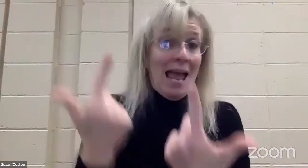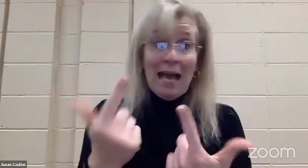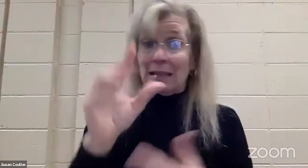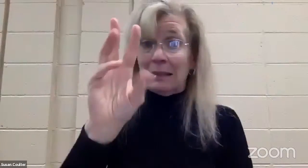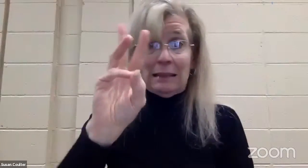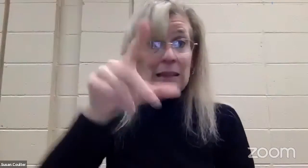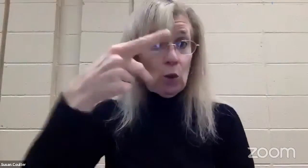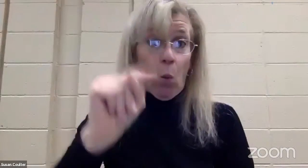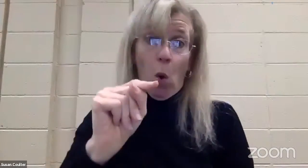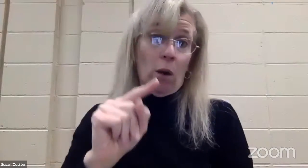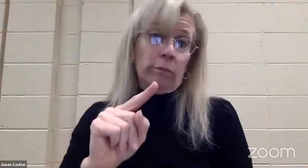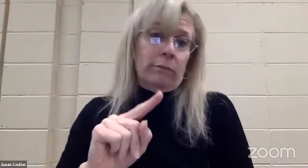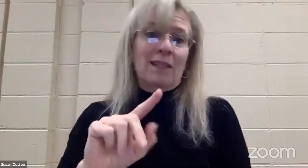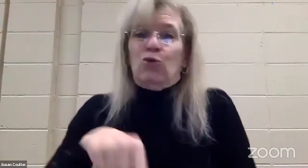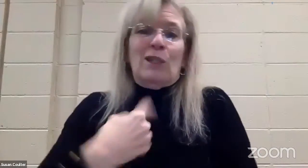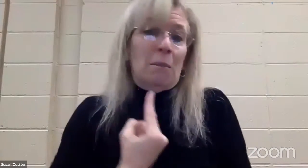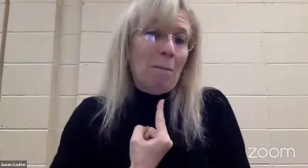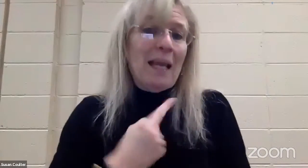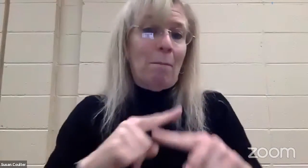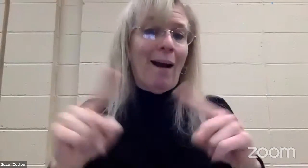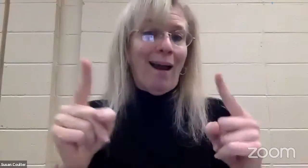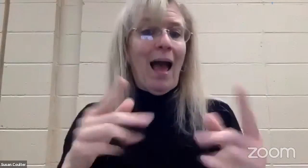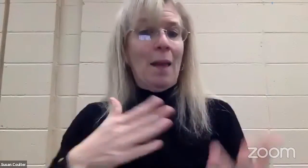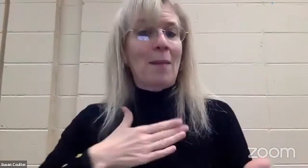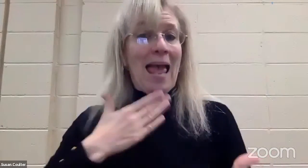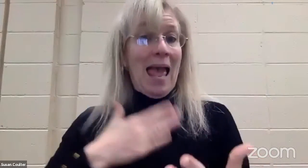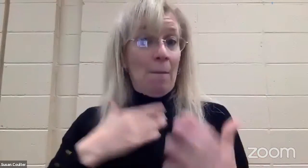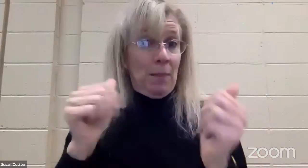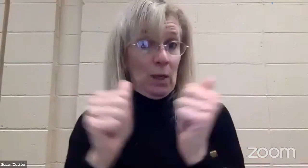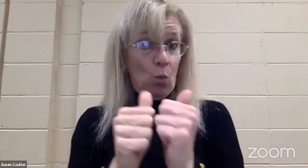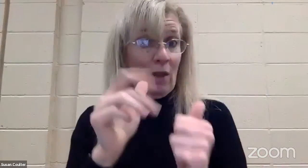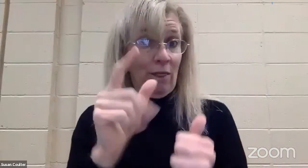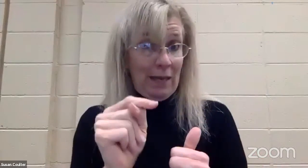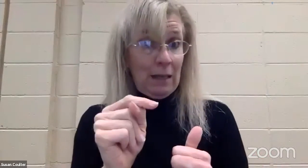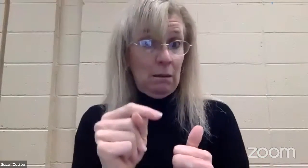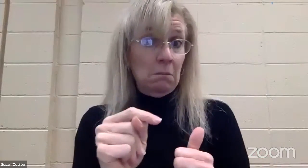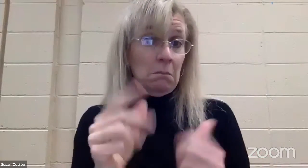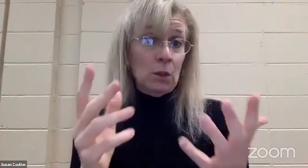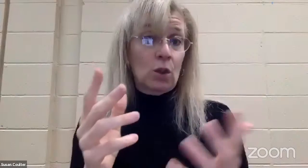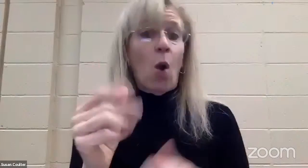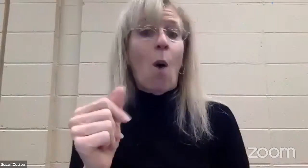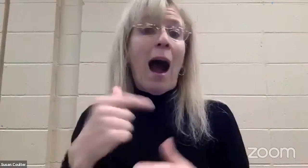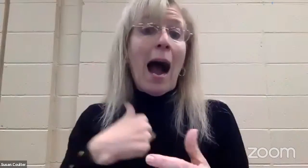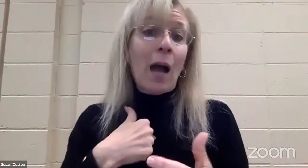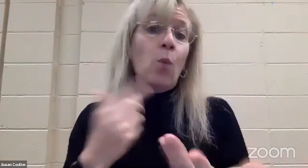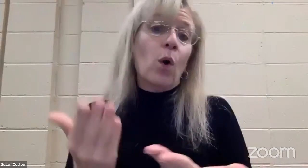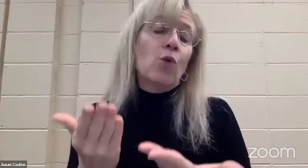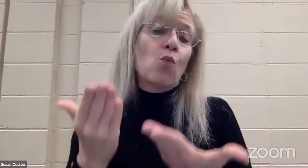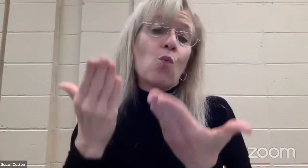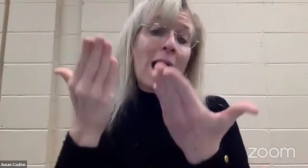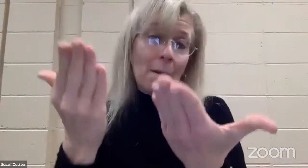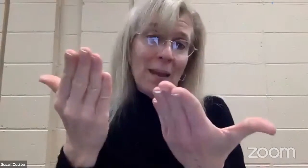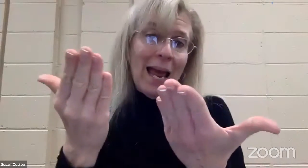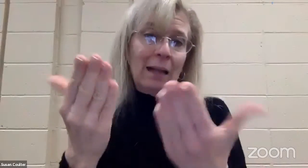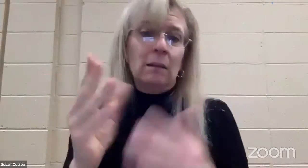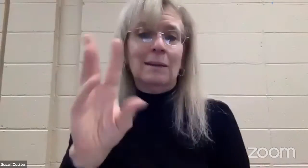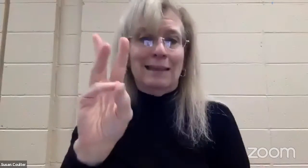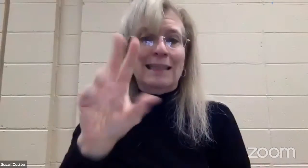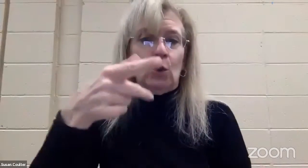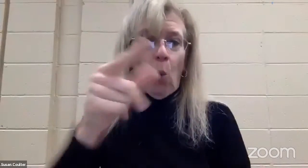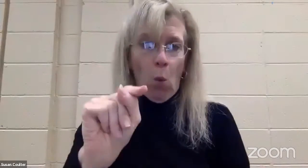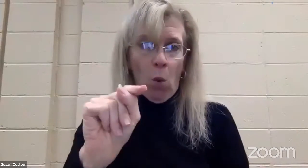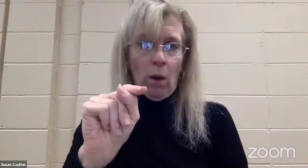I've had 6 quart. It's just me, but I'm happy with it. So I would